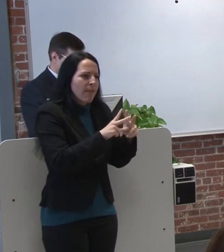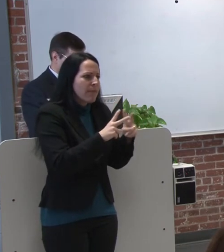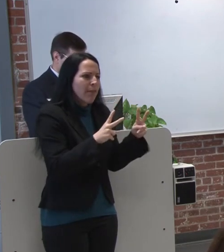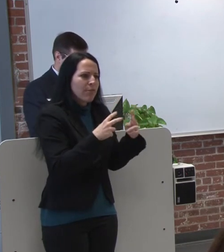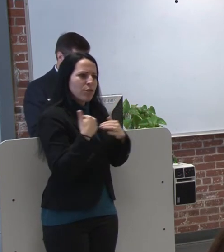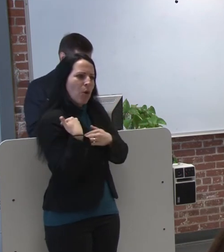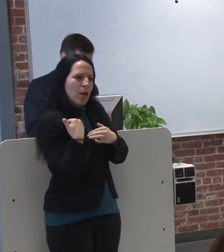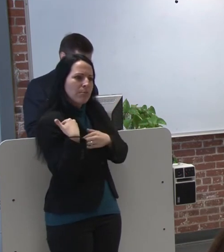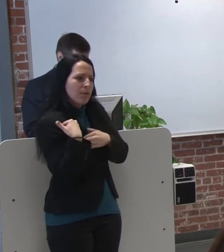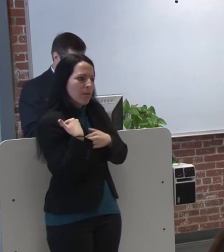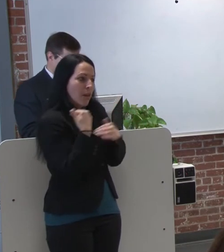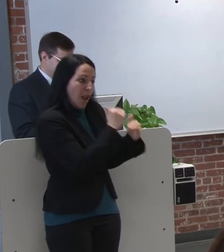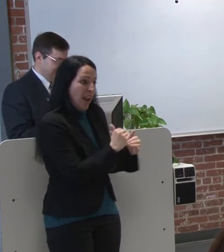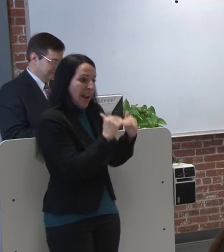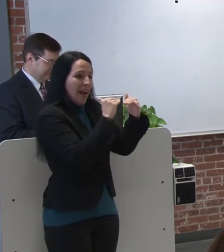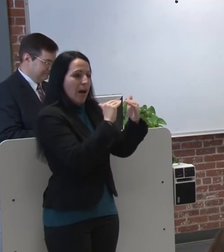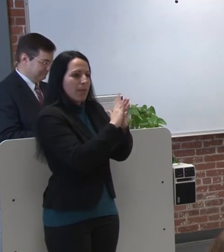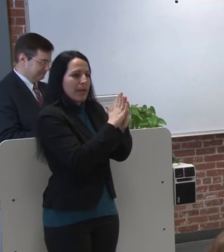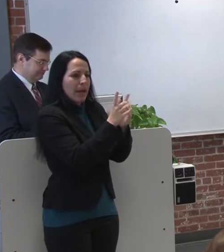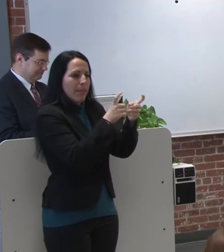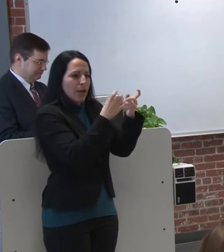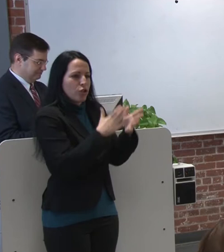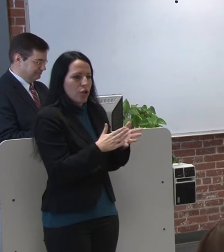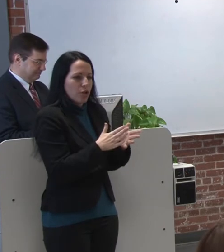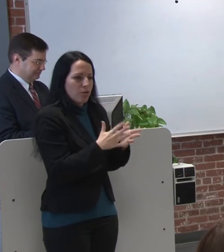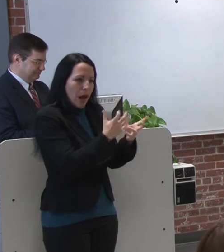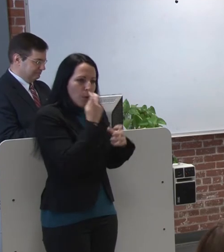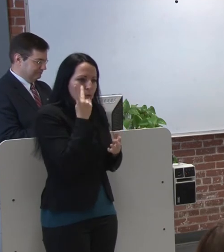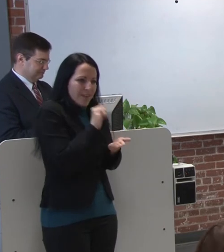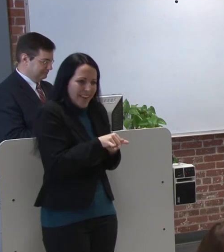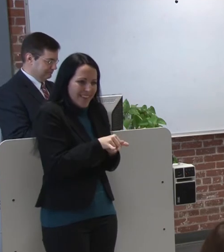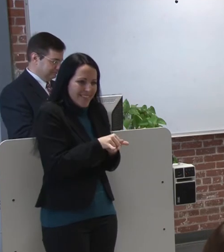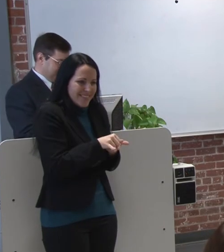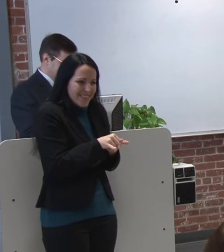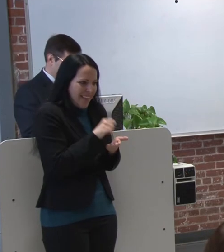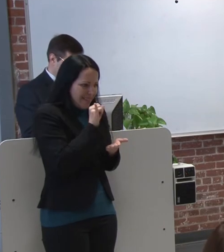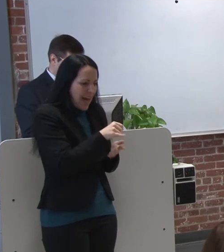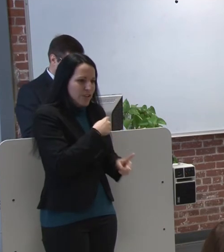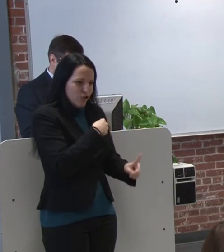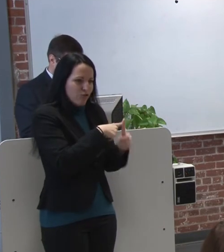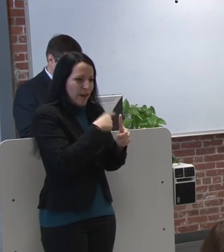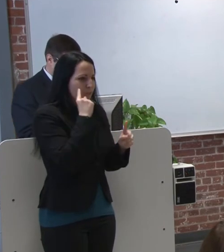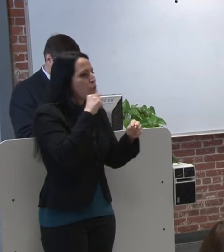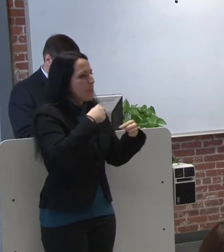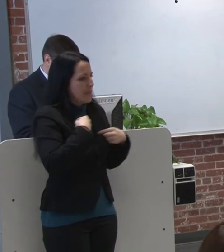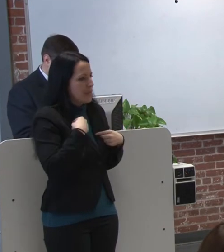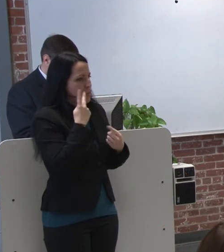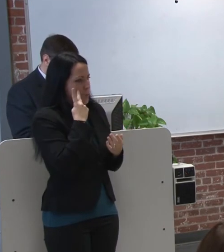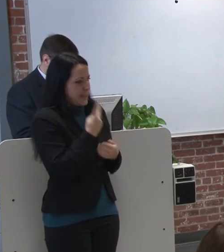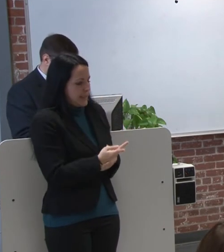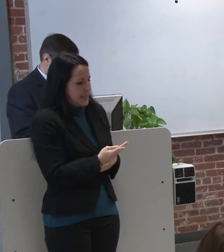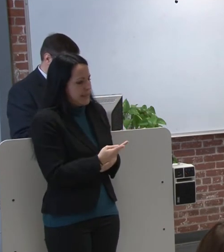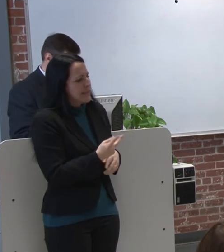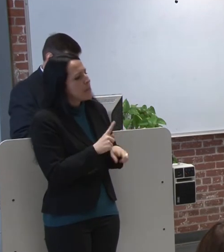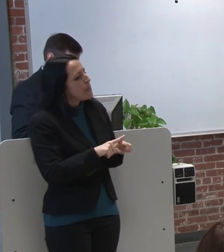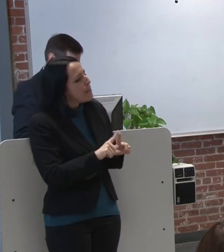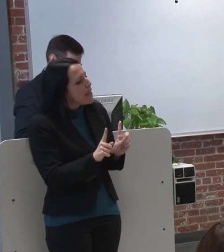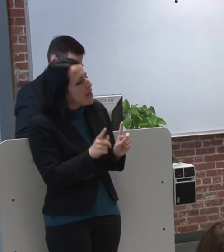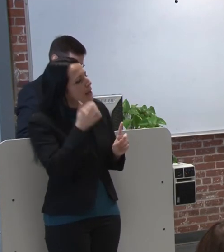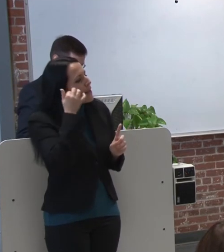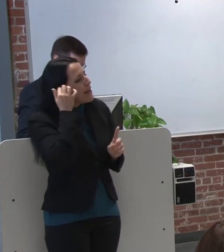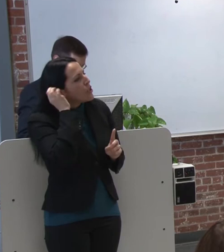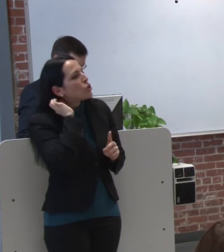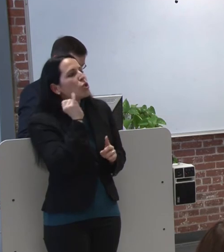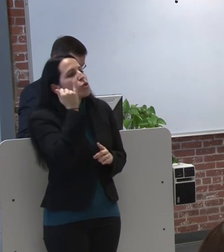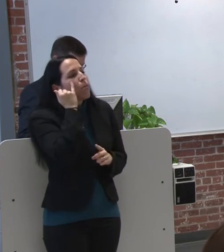no matter how high a level, that to me is a real strength. But short of that, say